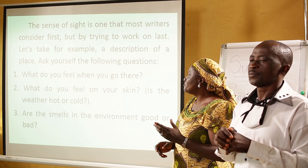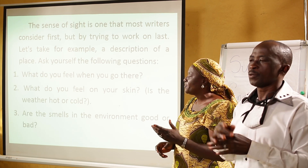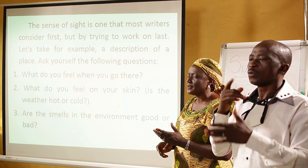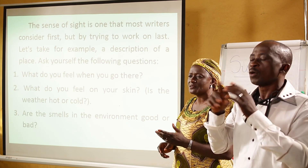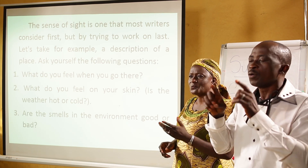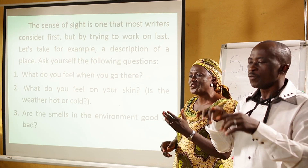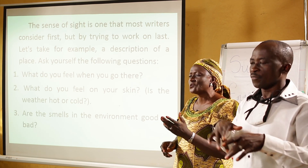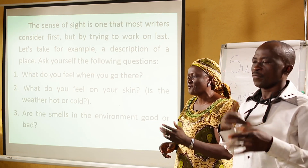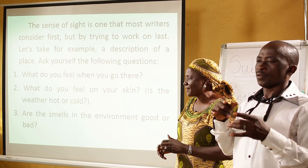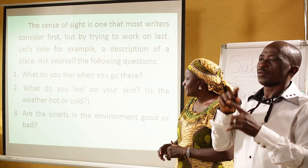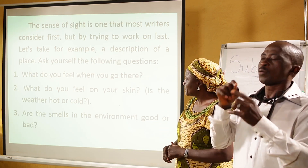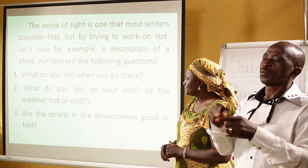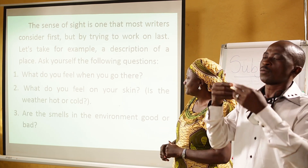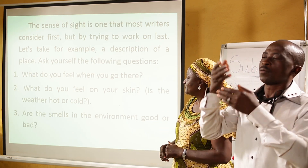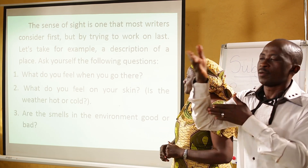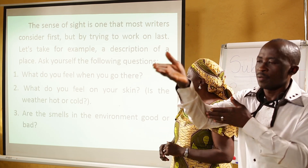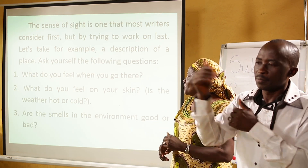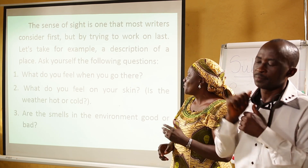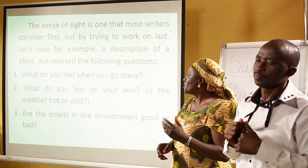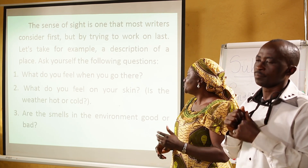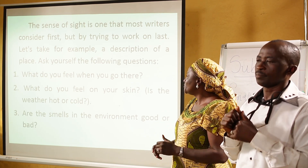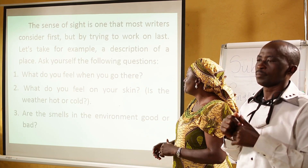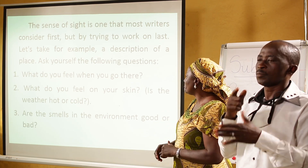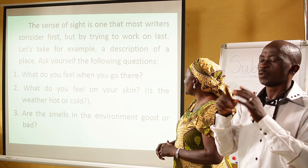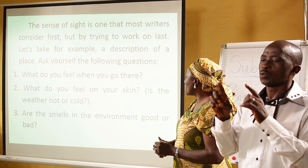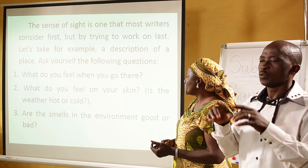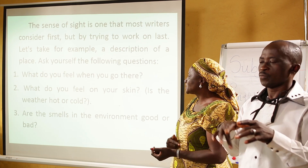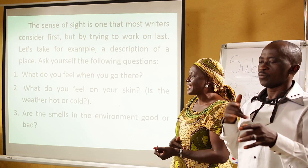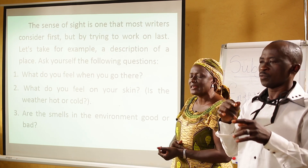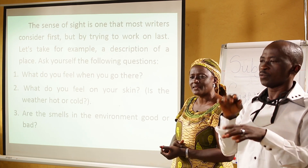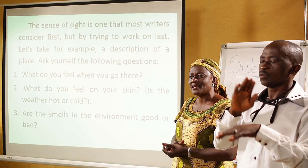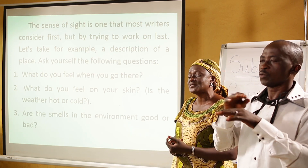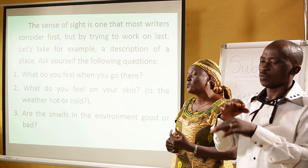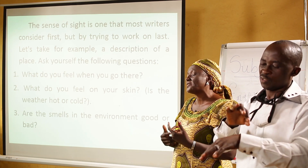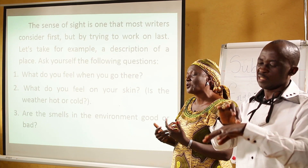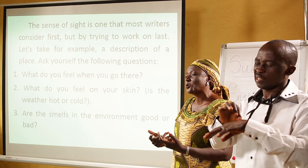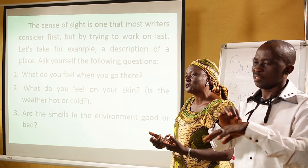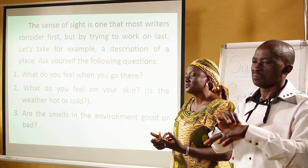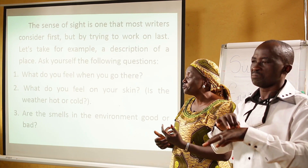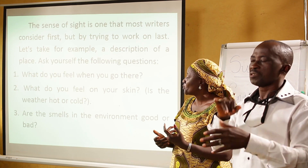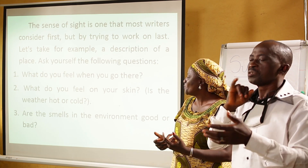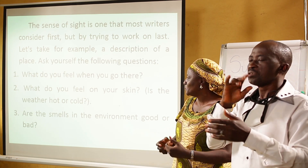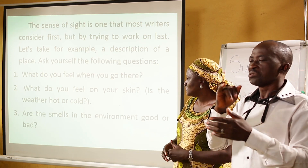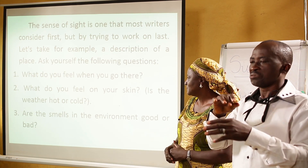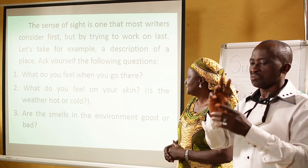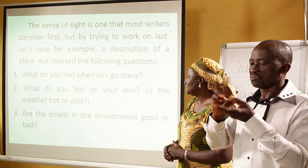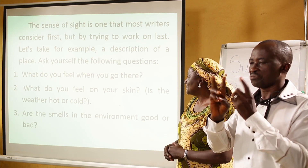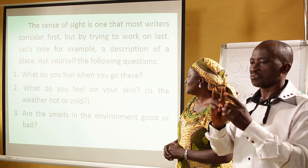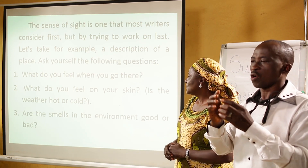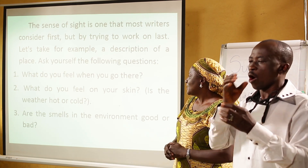What do you feel when you go there? What do you feel on your skin? Is the weather hot or